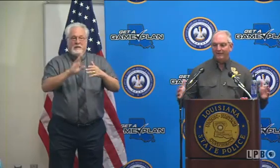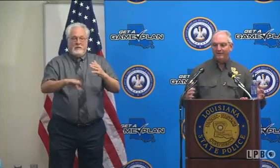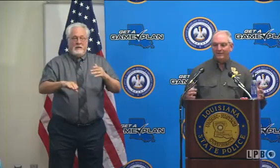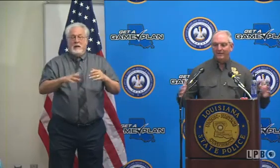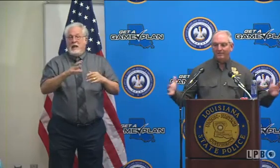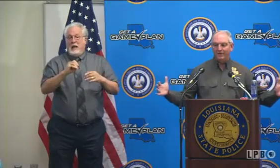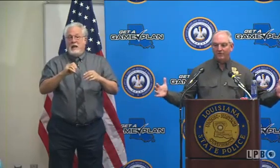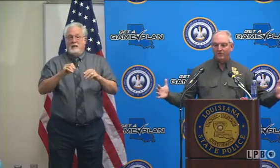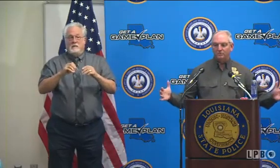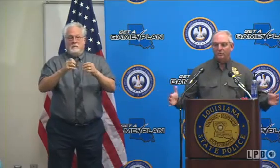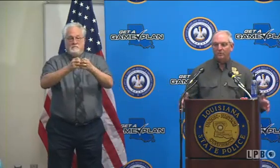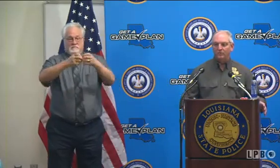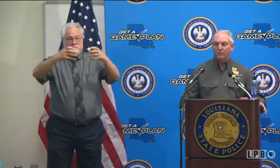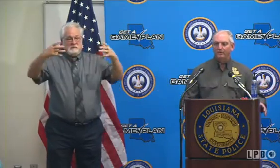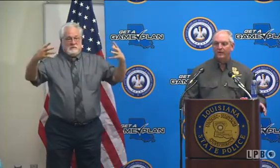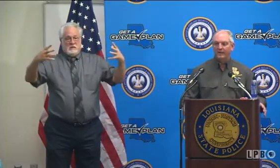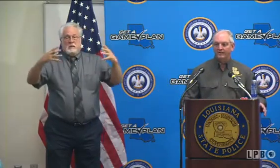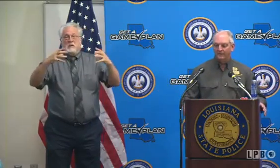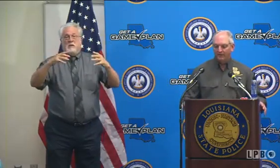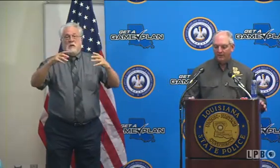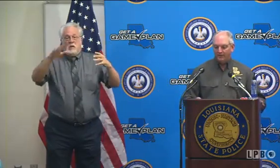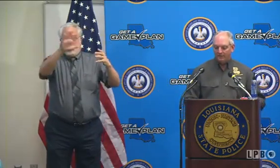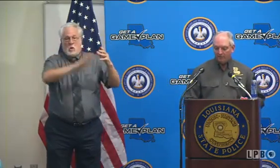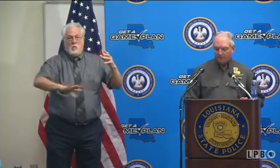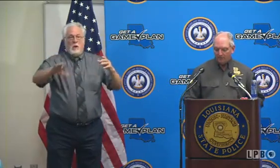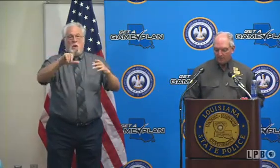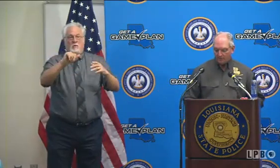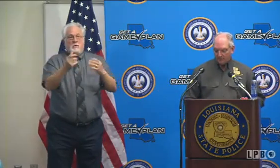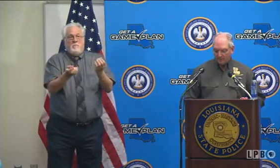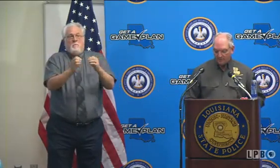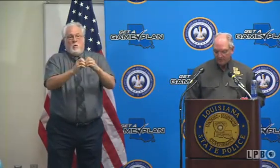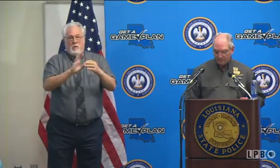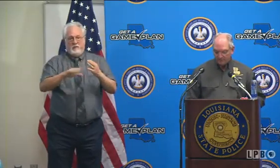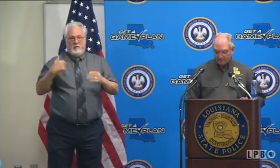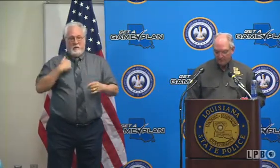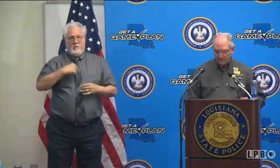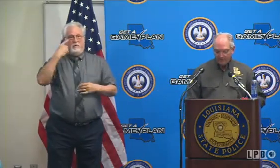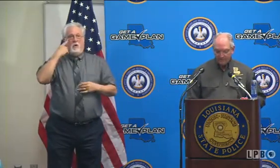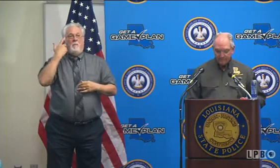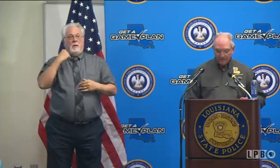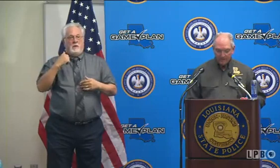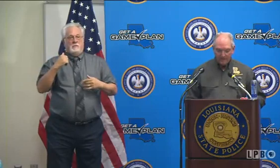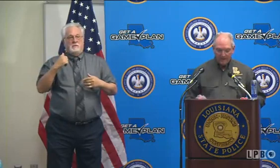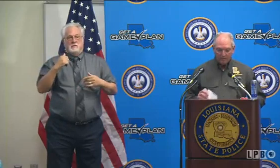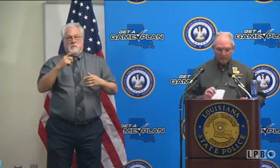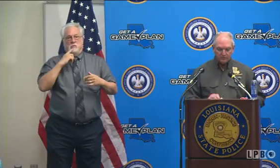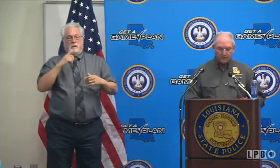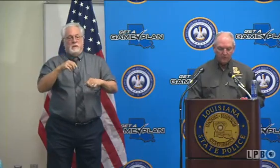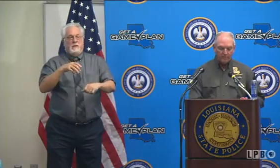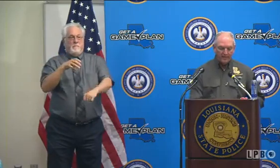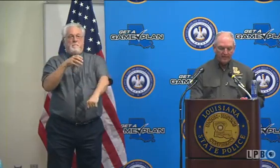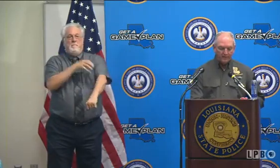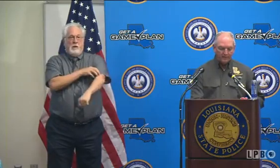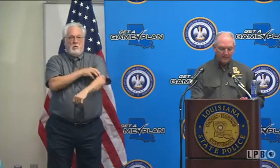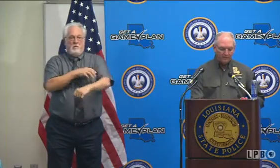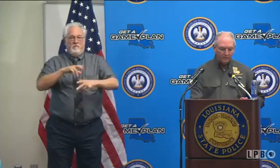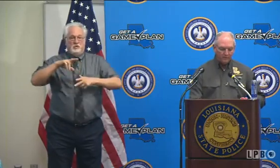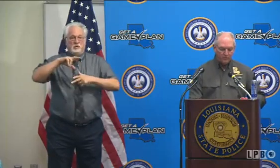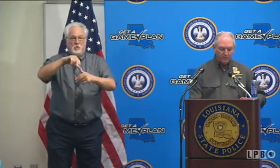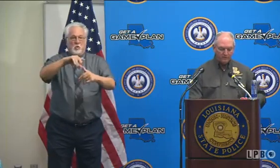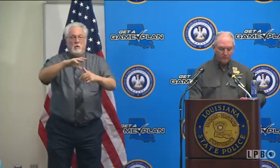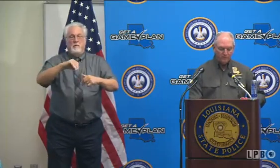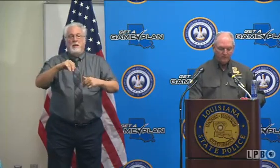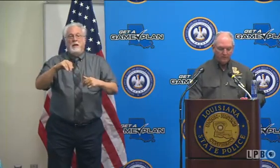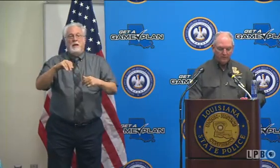extend across more of Louisiana than we originally thought, because it's a very powerful storm, and hurricane